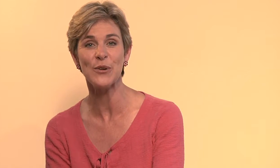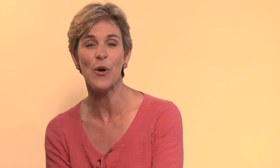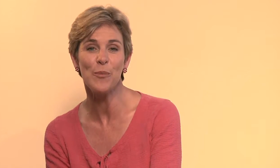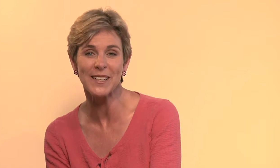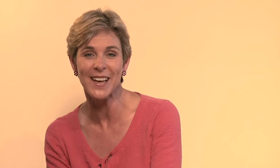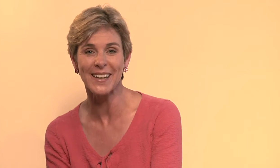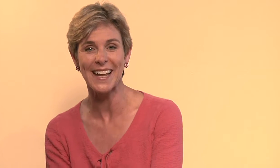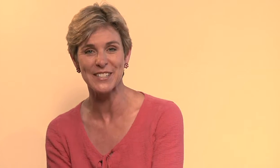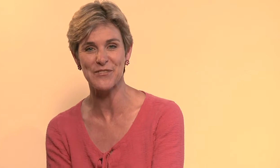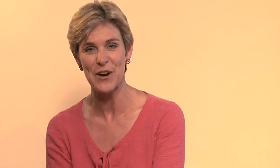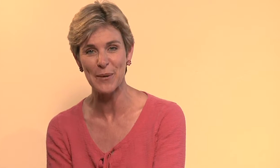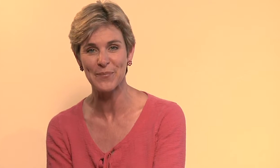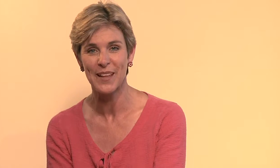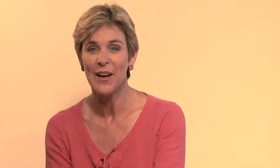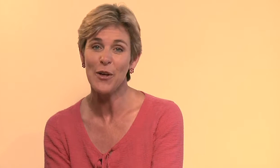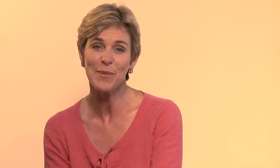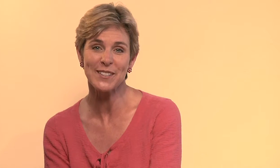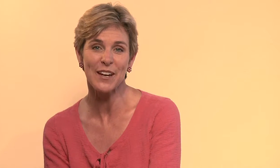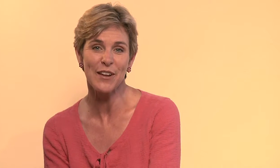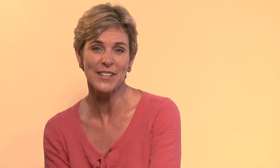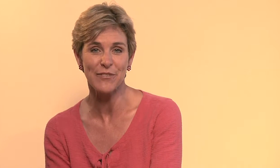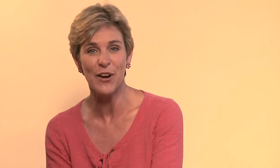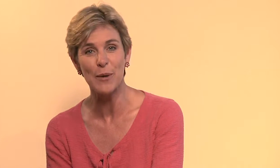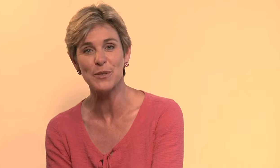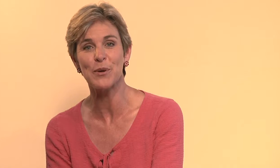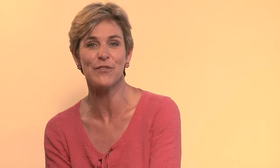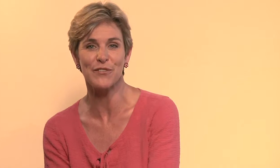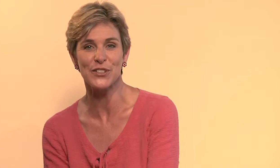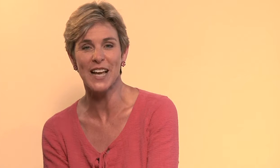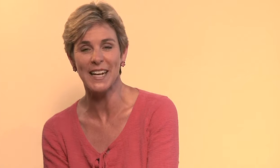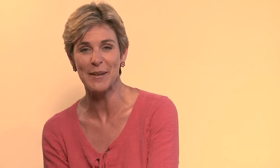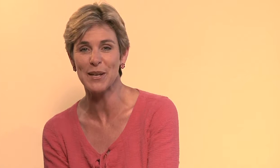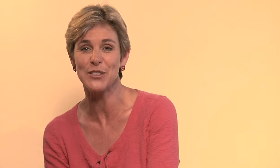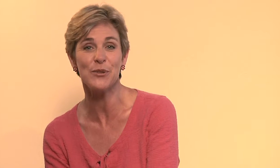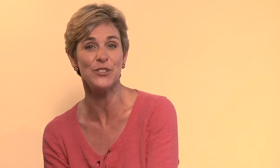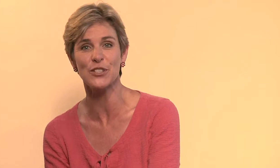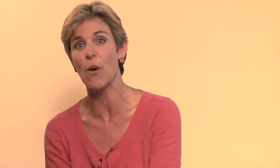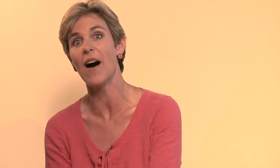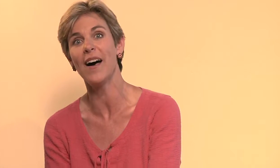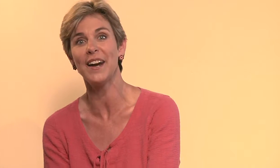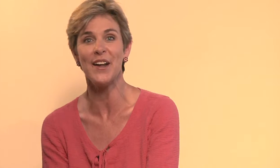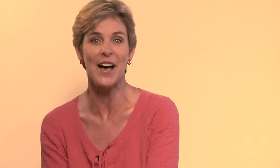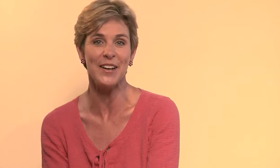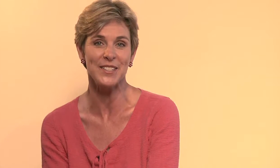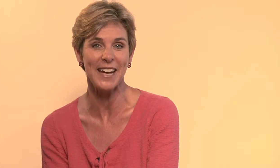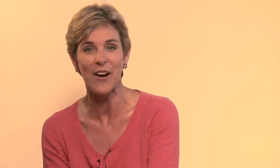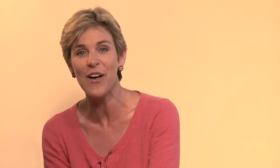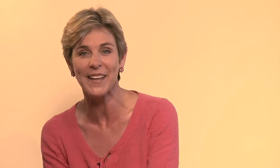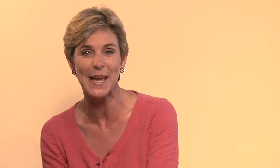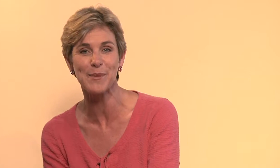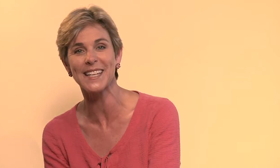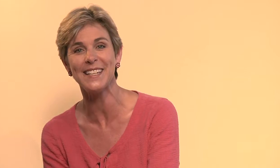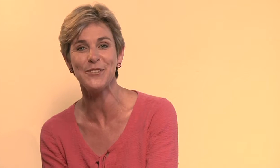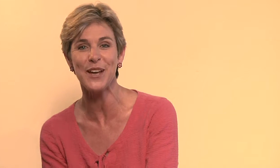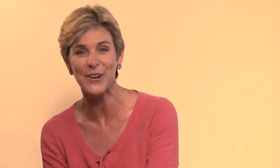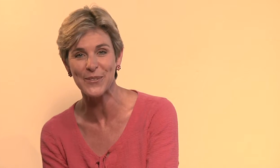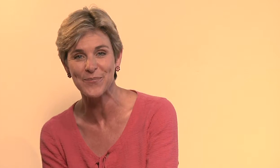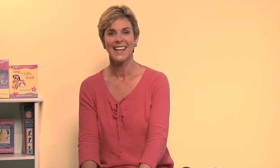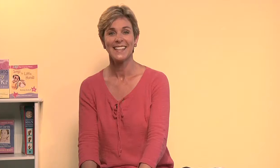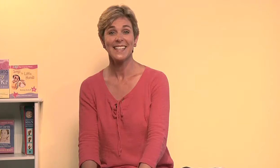Old Macdonald Has a Farm. Old Macdonald Has a Farm is perfect for signing because you can just go on signing all the animal signs you know. Today